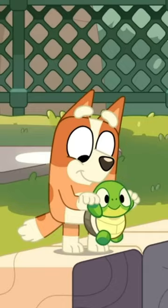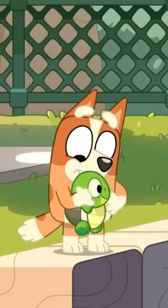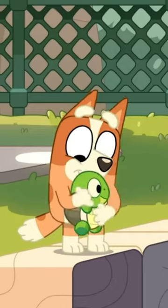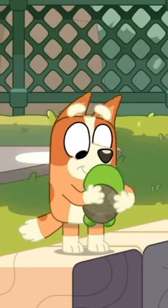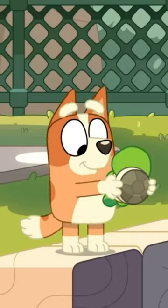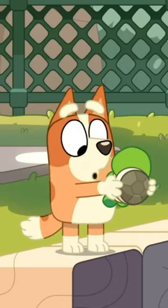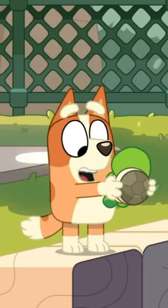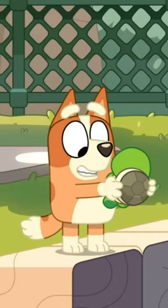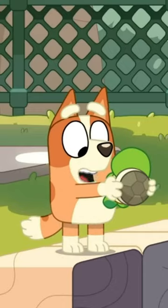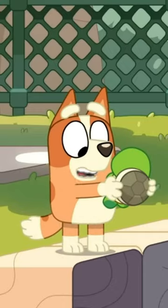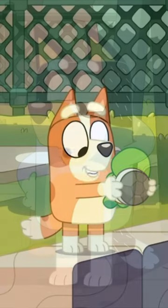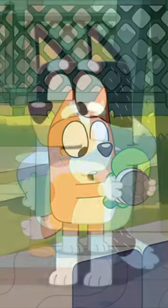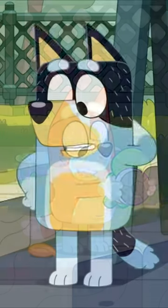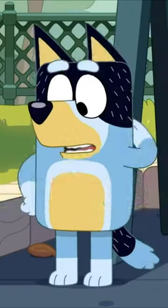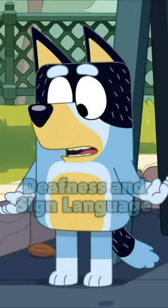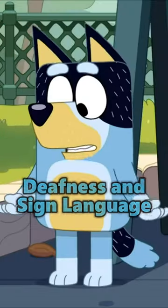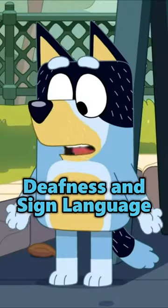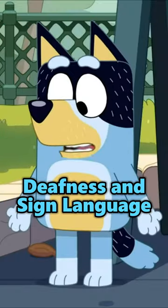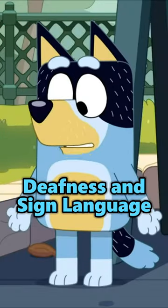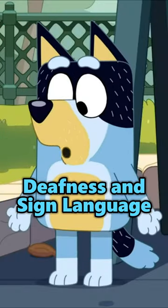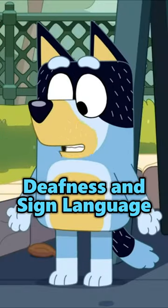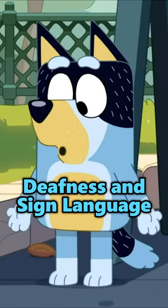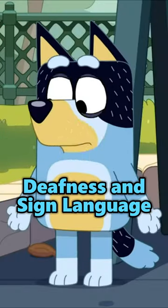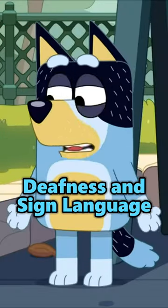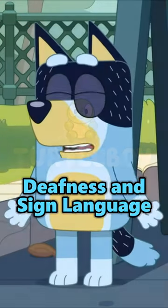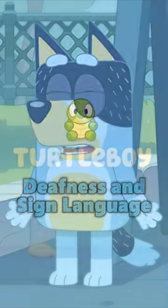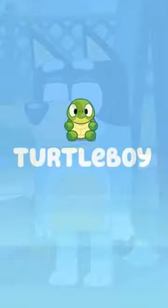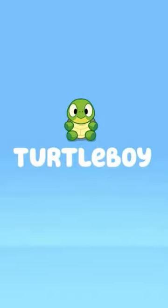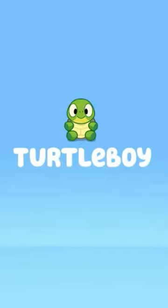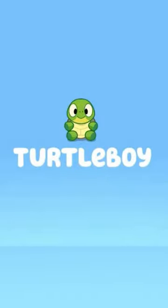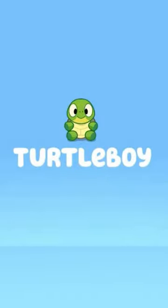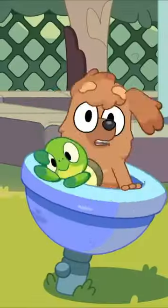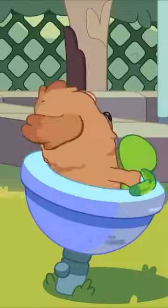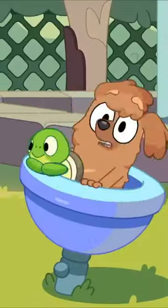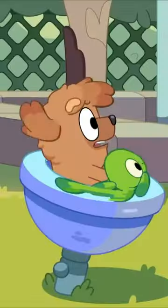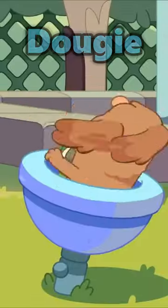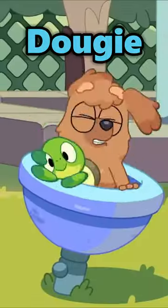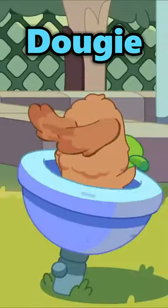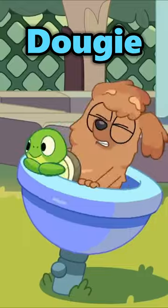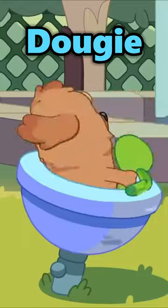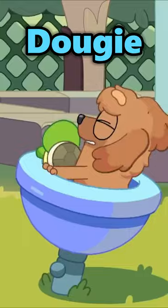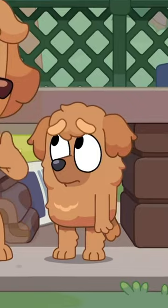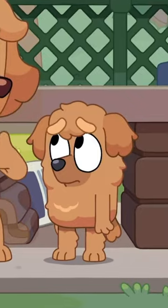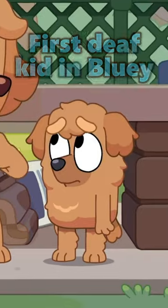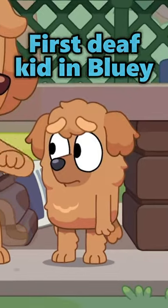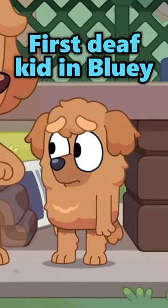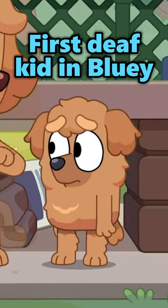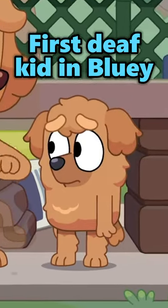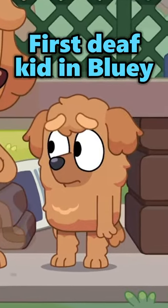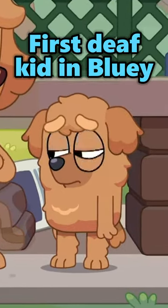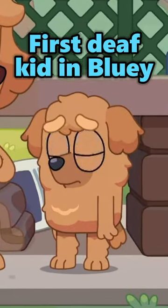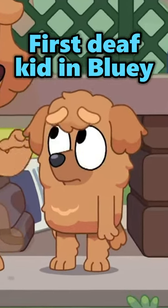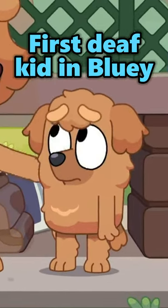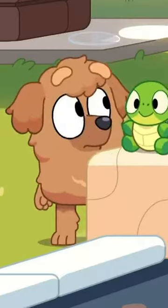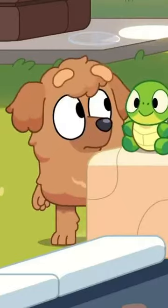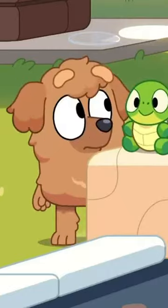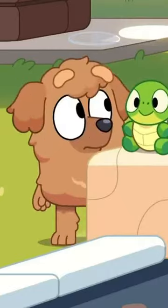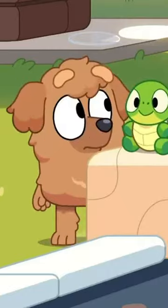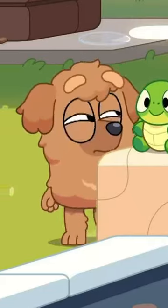Did you know there is a Bluey episode that talks about deafness in sign language called Turtleboy? In this episode, we meet Dougie, who is the first deaf character in Bluey and speaks with sign language